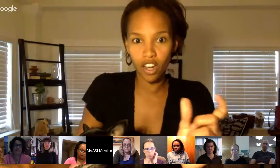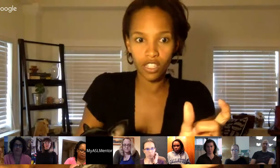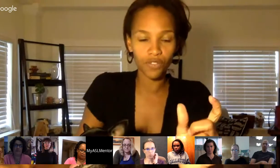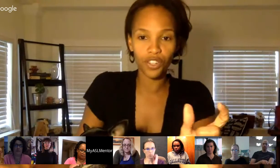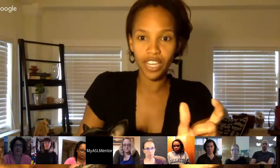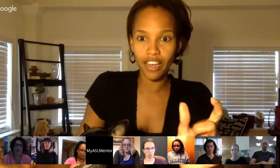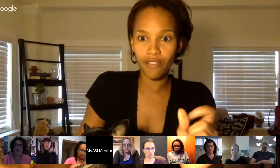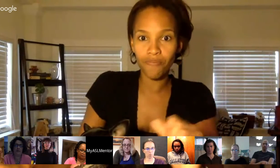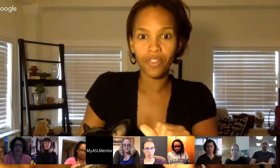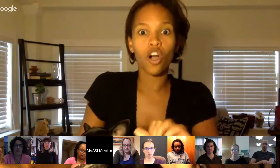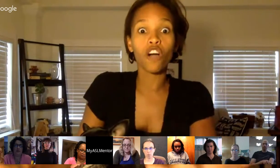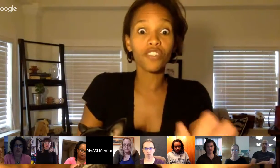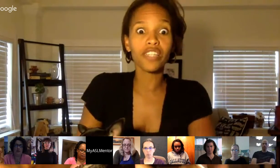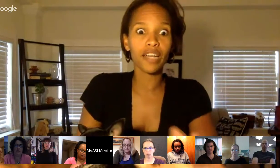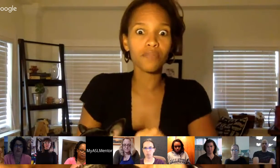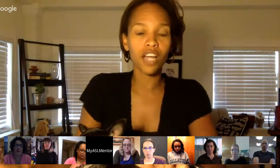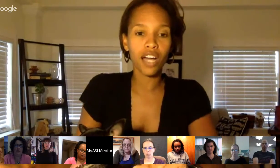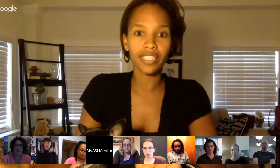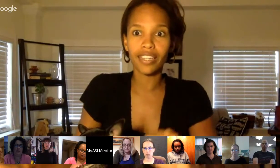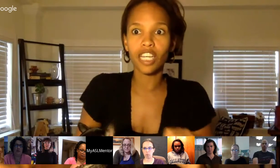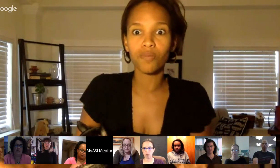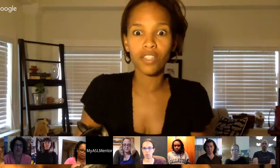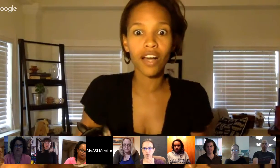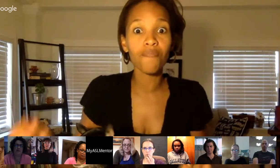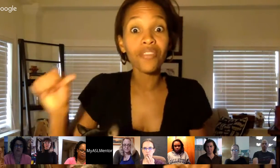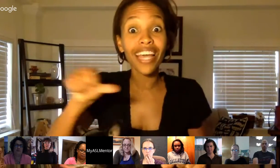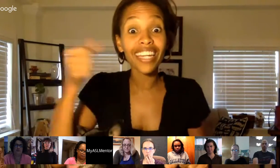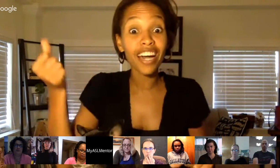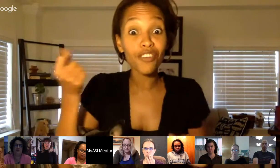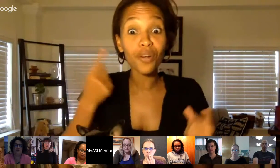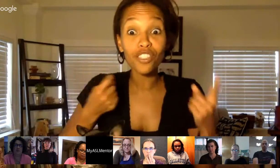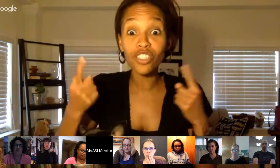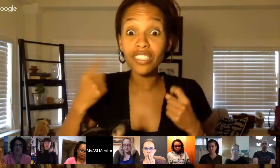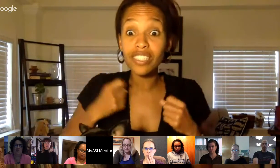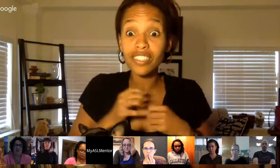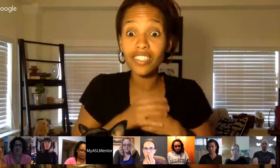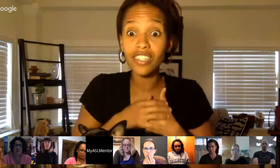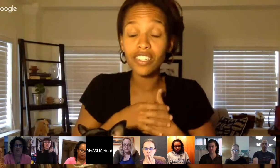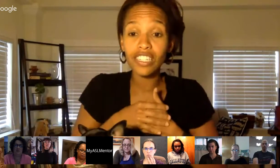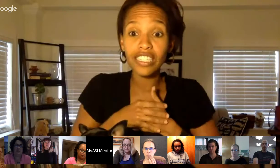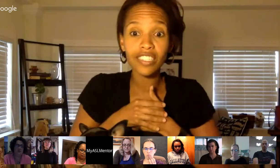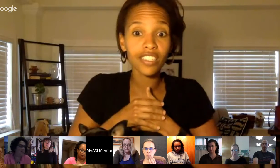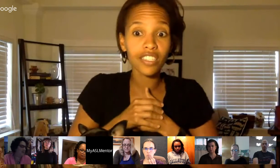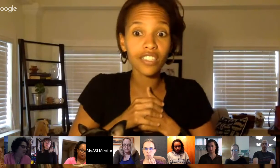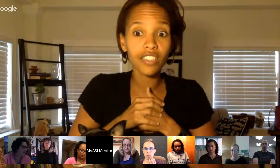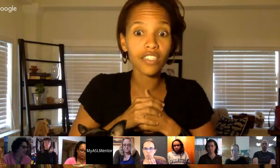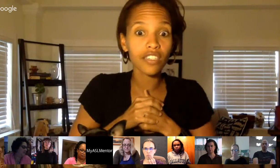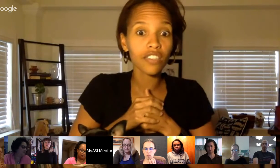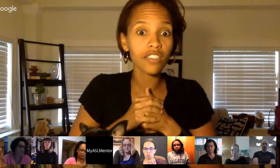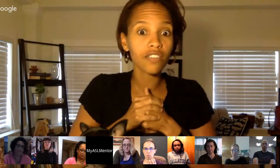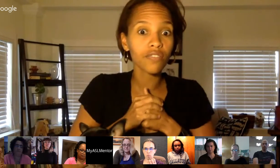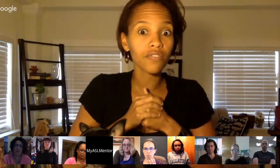word and us freaking out. Oftentimes, context helps a lot. Any other questions?